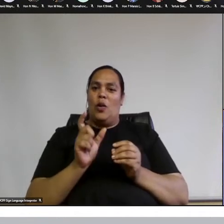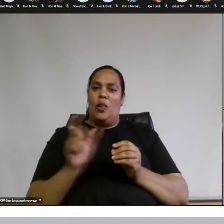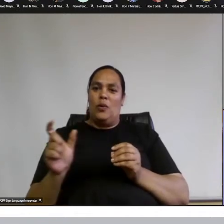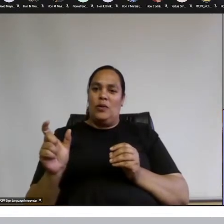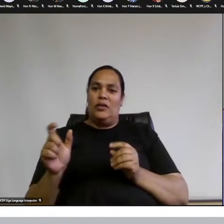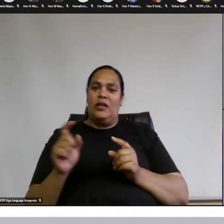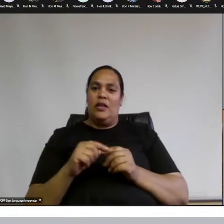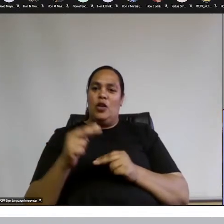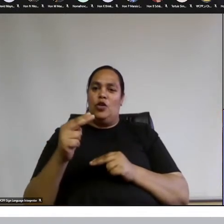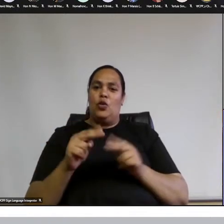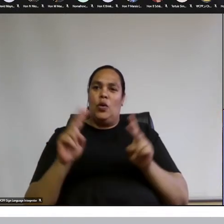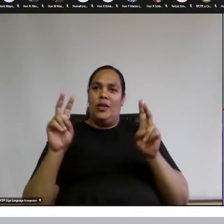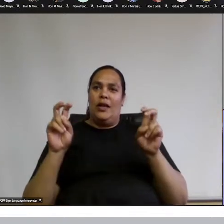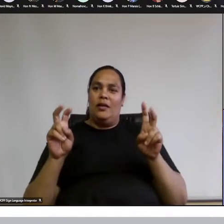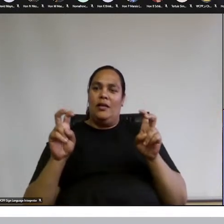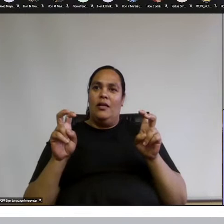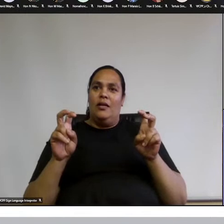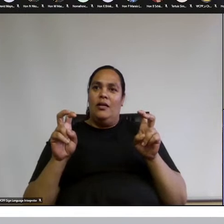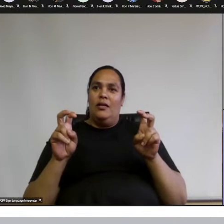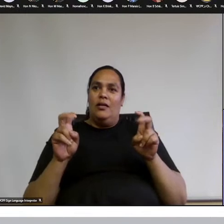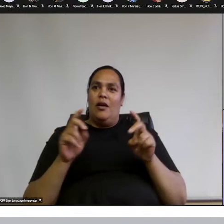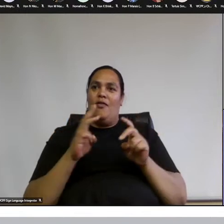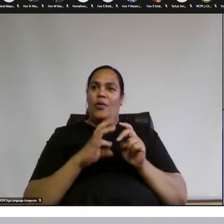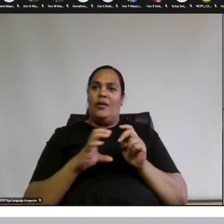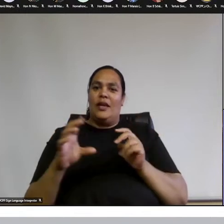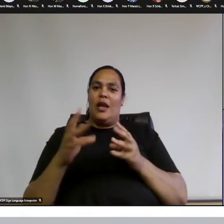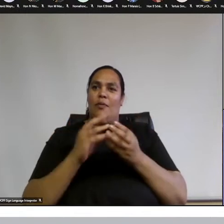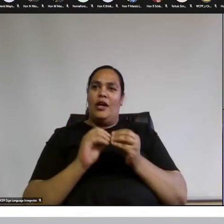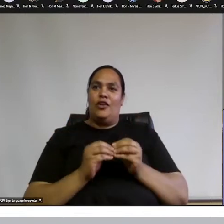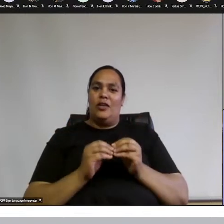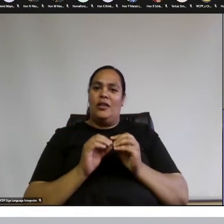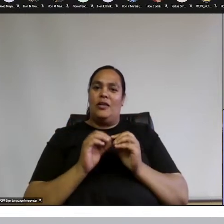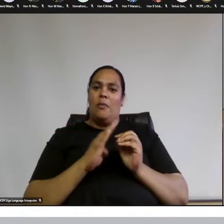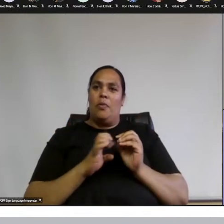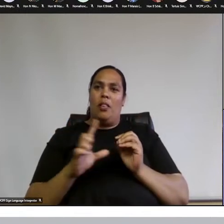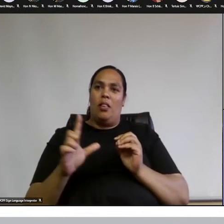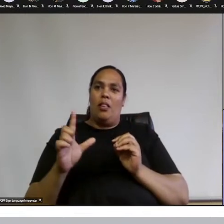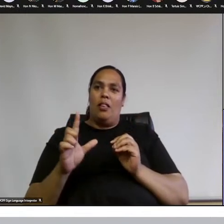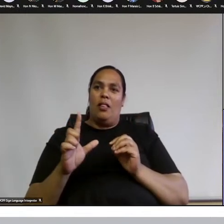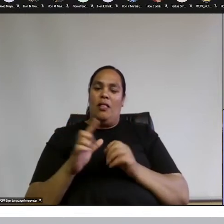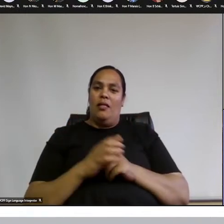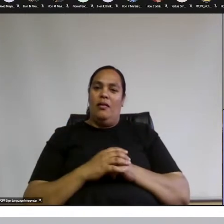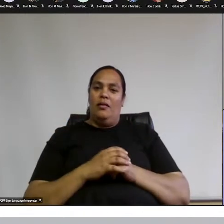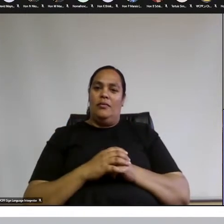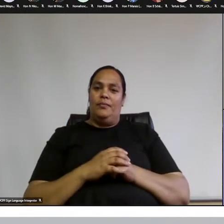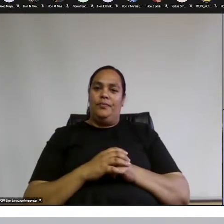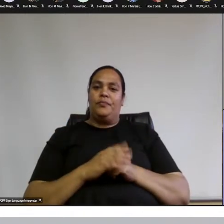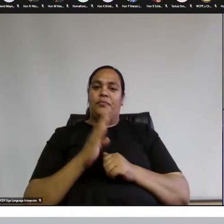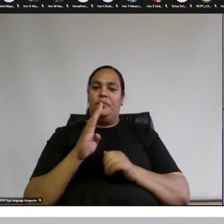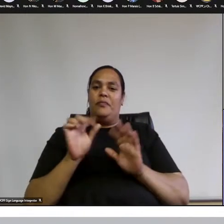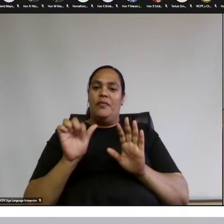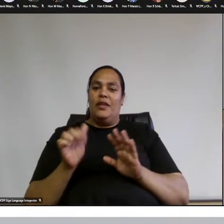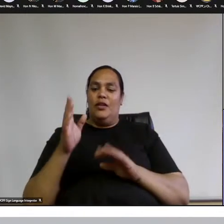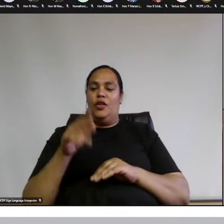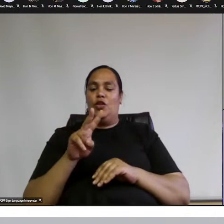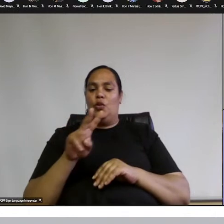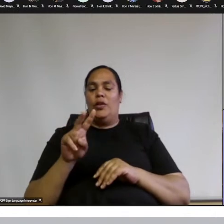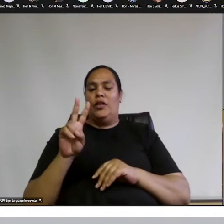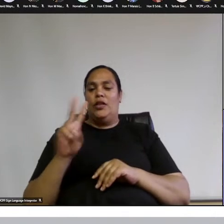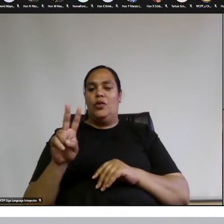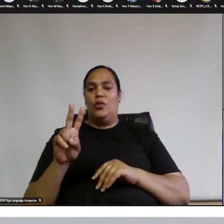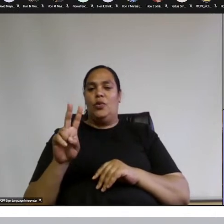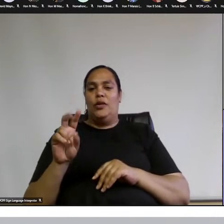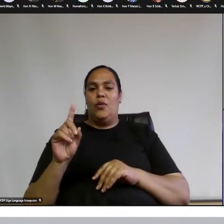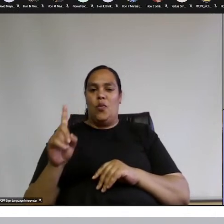and short title of the Western Cape Adjustment Appropriation Bill, B6 of 2021 is